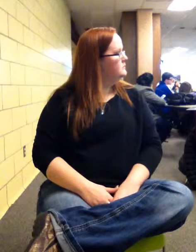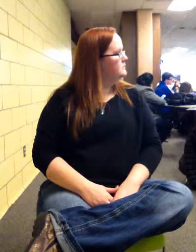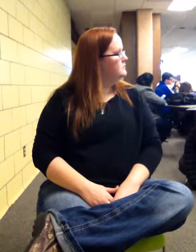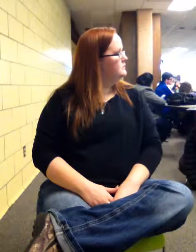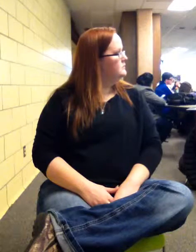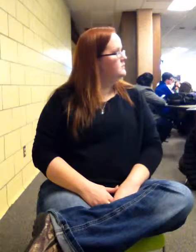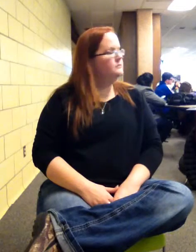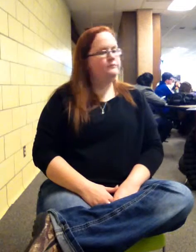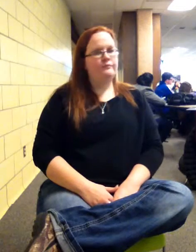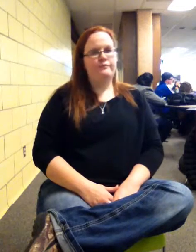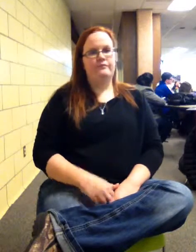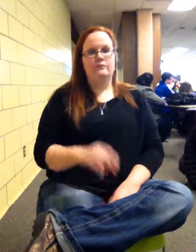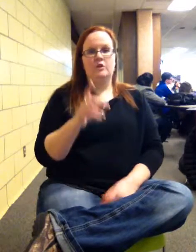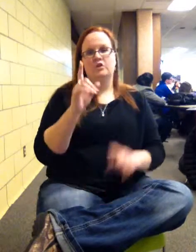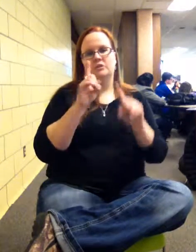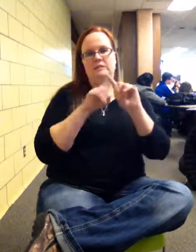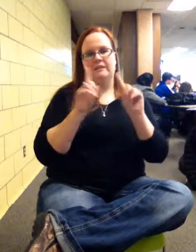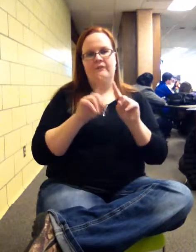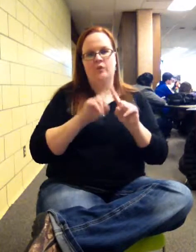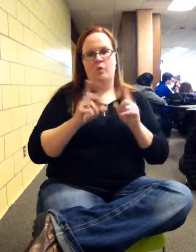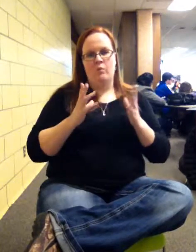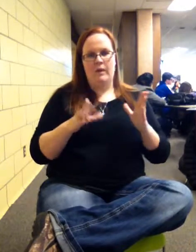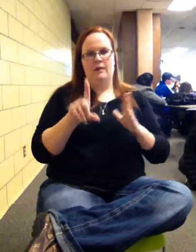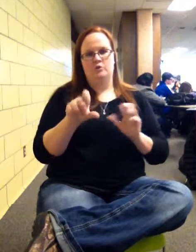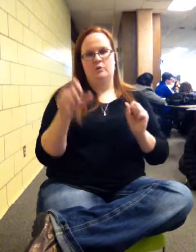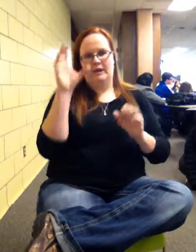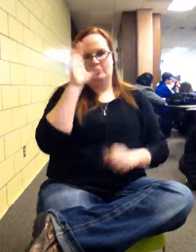and there's a lot of ways that you can do a search.